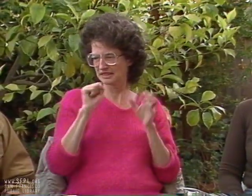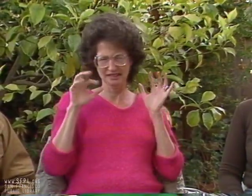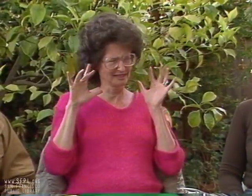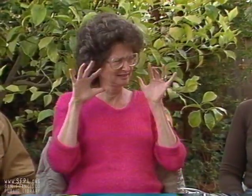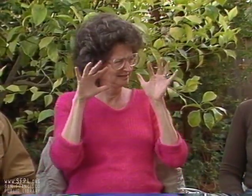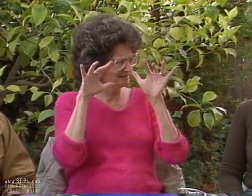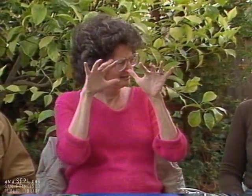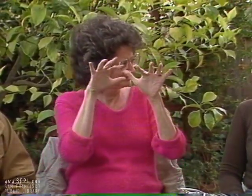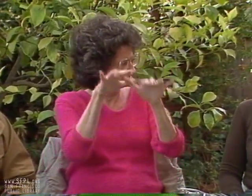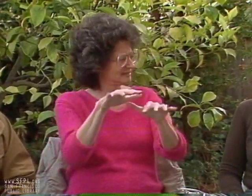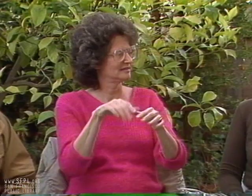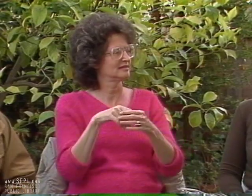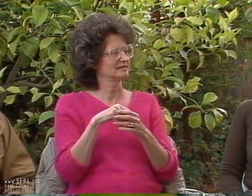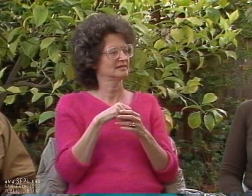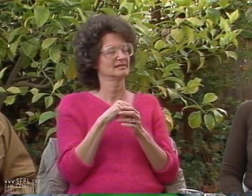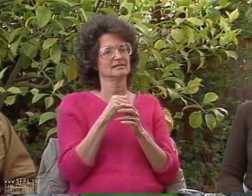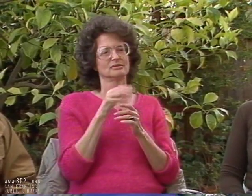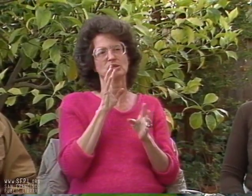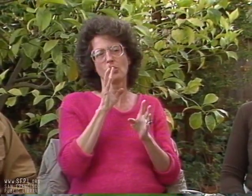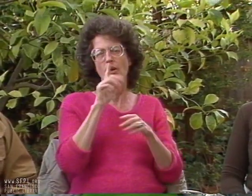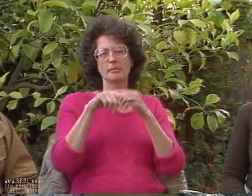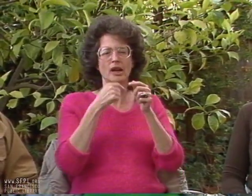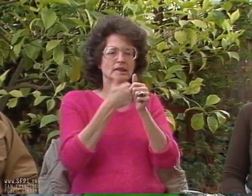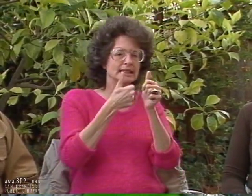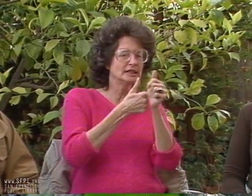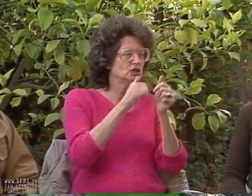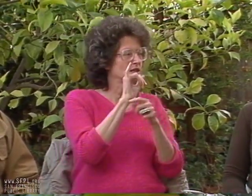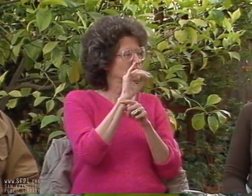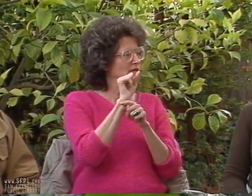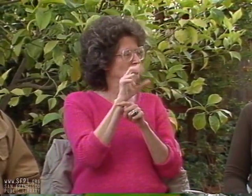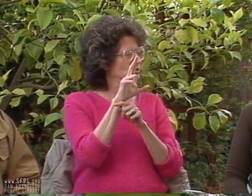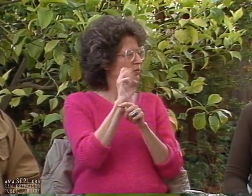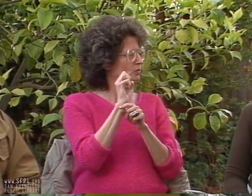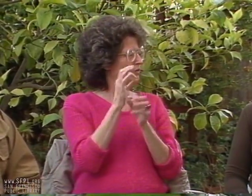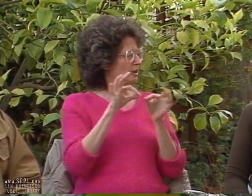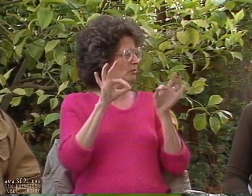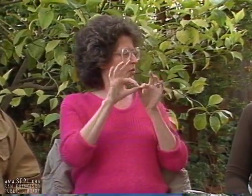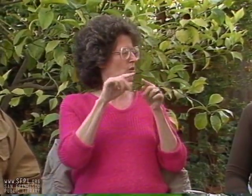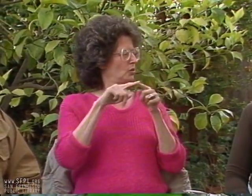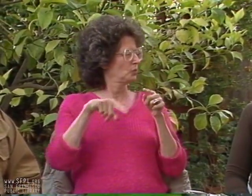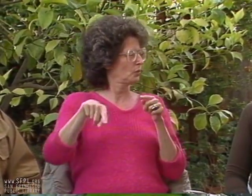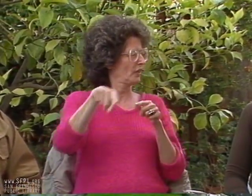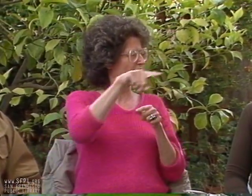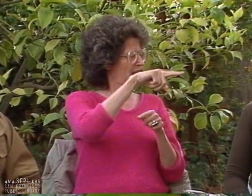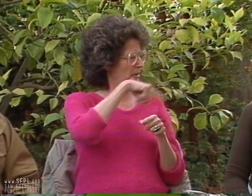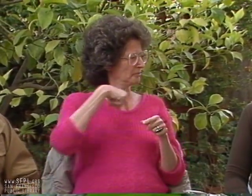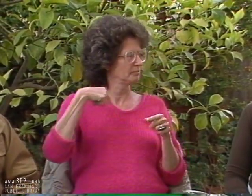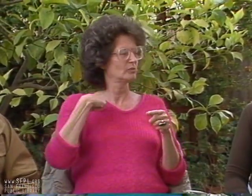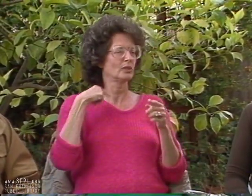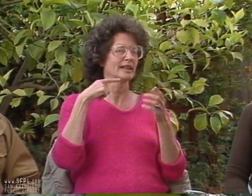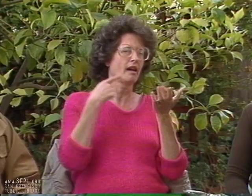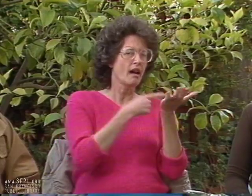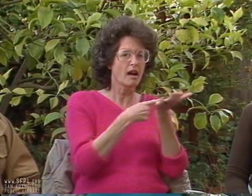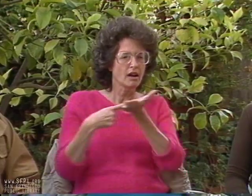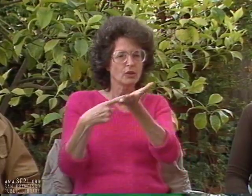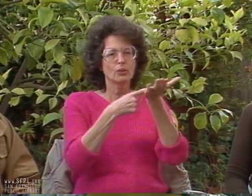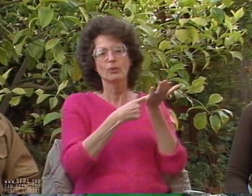all over the United States who gathered together. There was a full range of issues discussed and voted upon for several